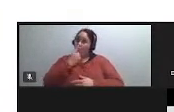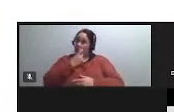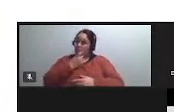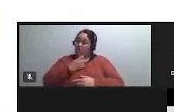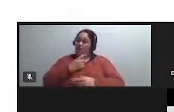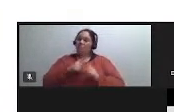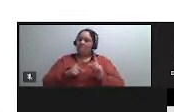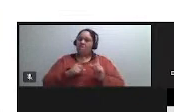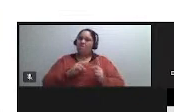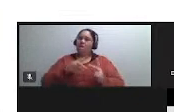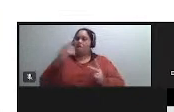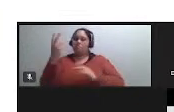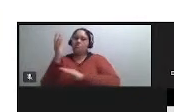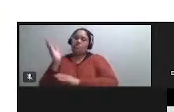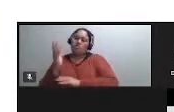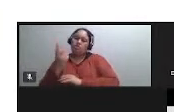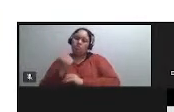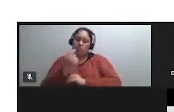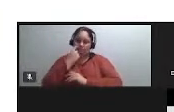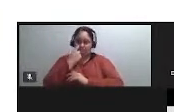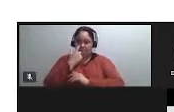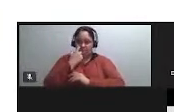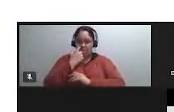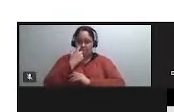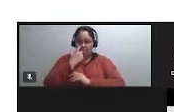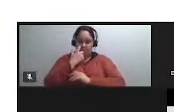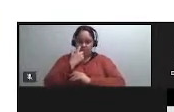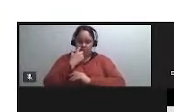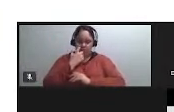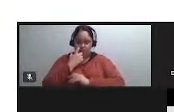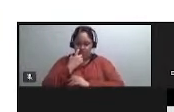to the next presentation.